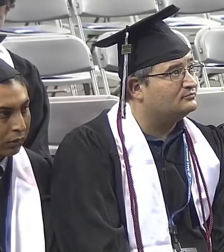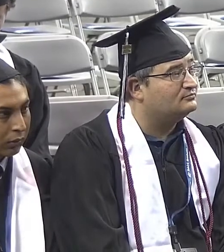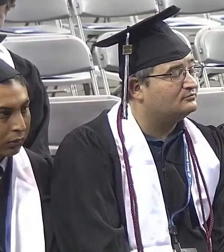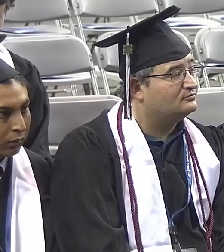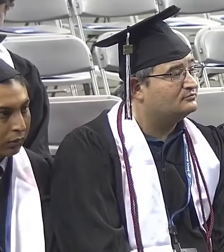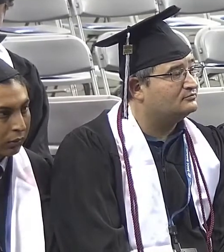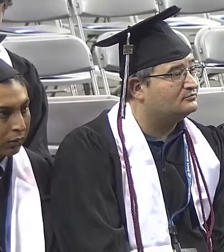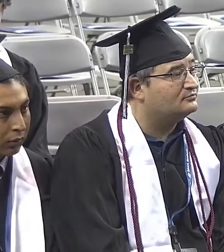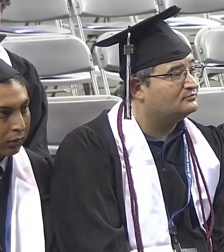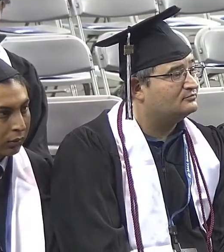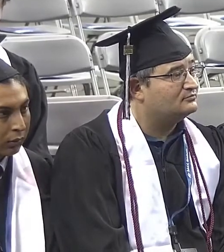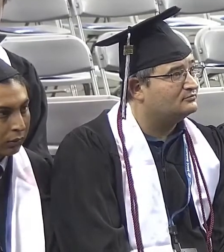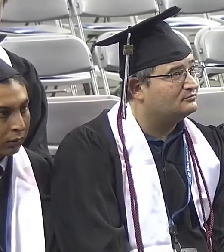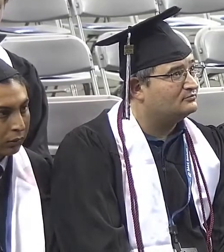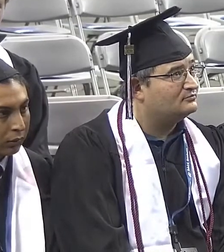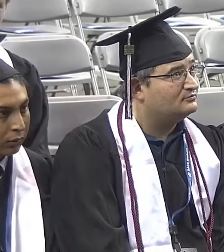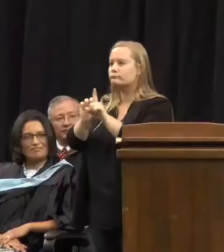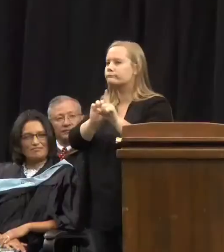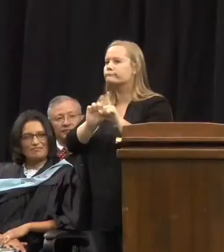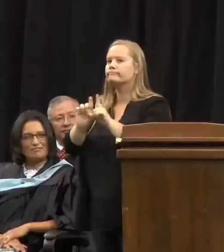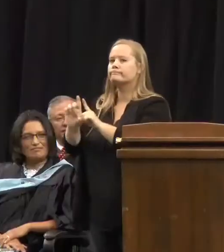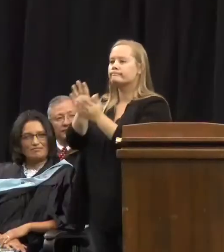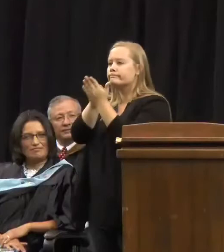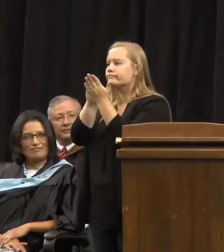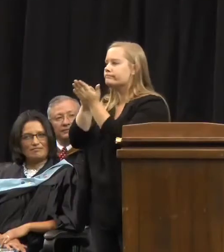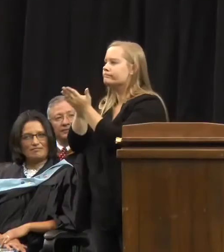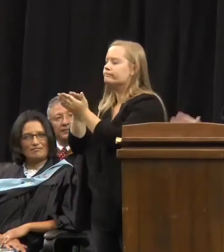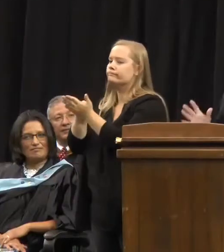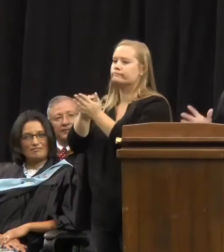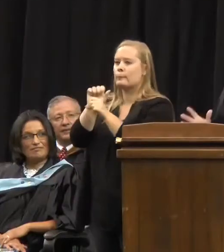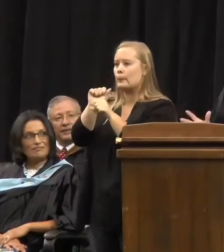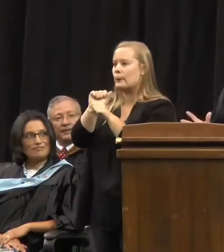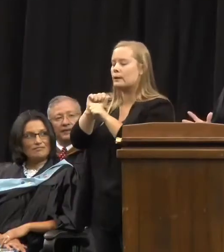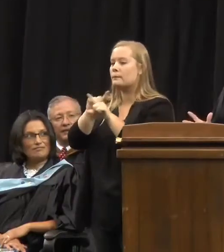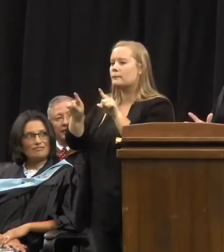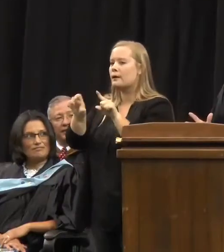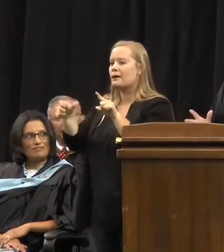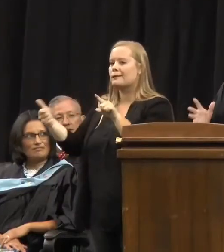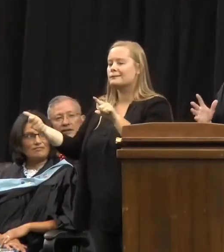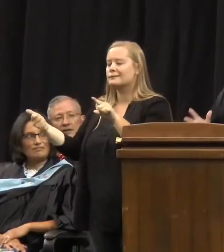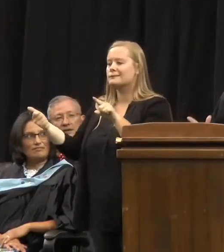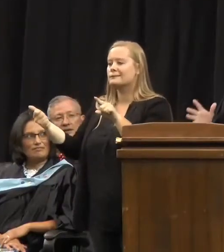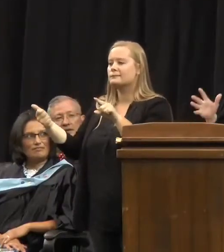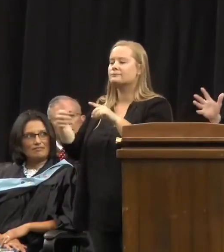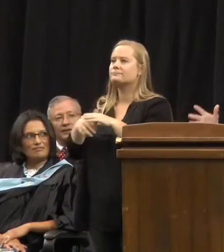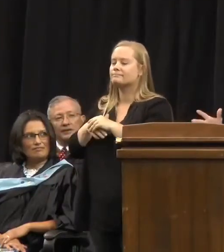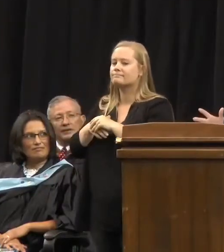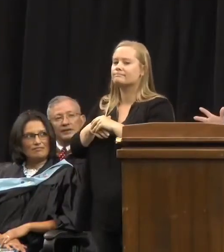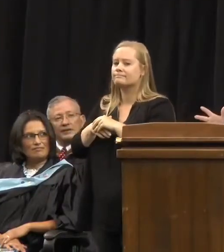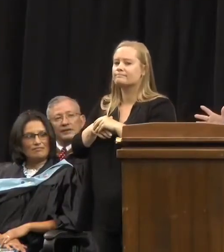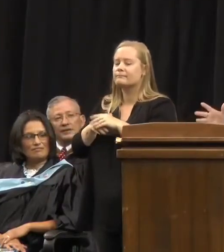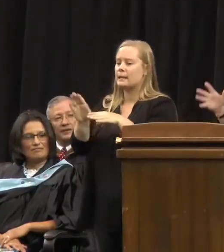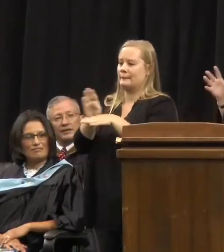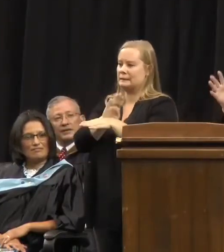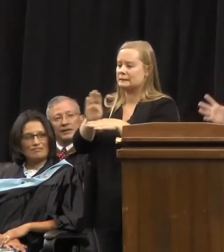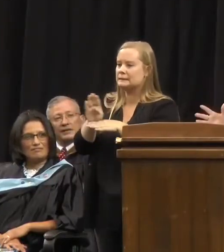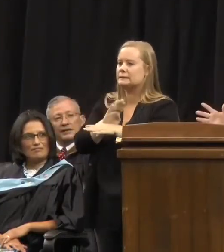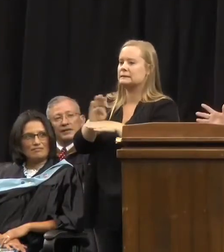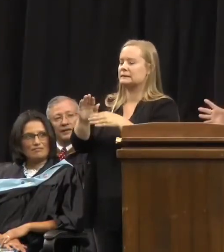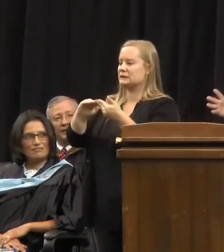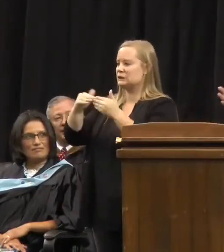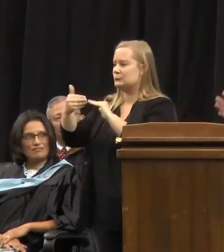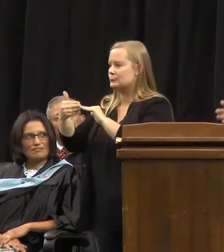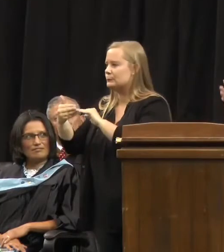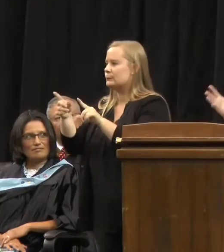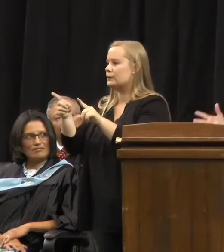She took me all through the town. I learned about the chamber work. But you know what else I learned? I learned that businesses, that the